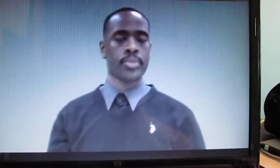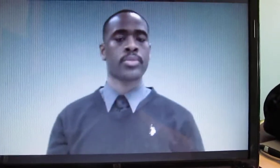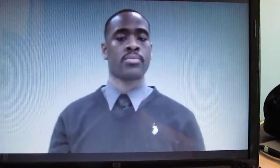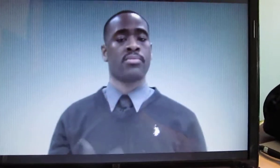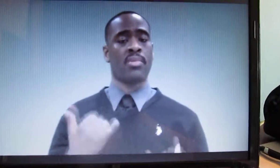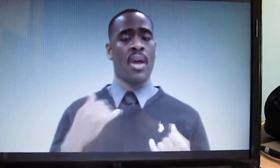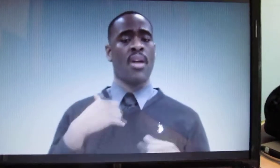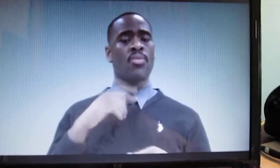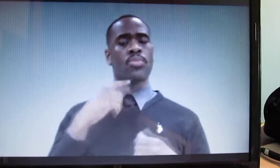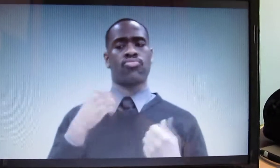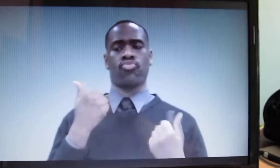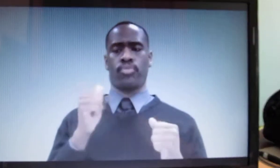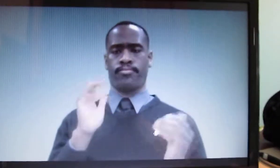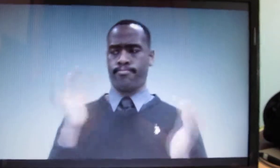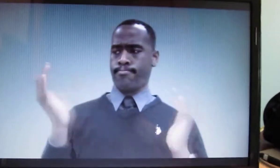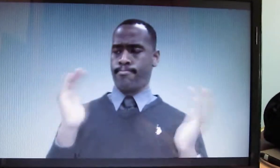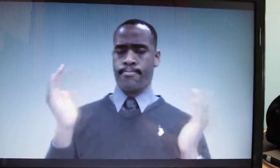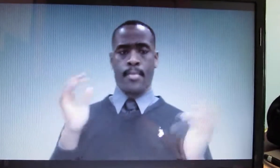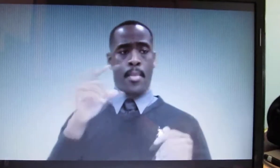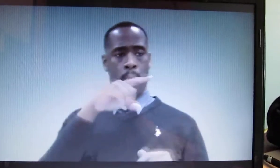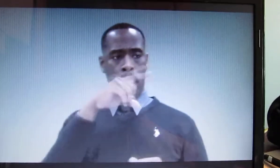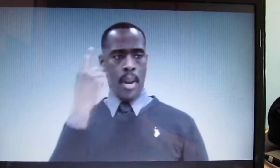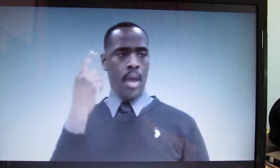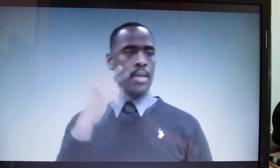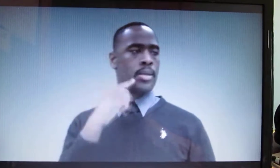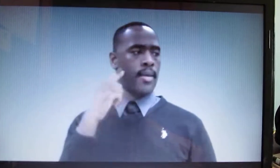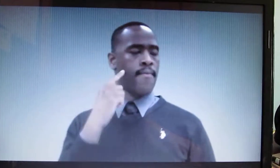And we noticed more did on top.